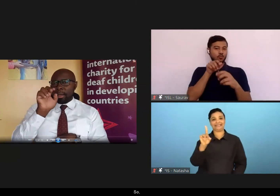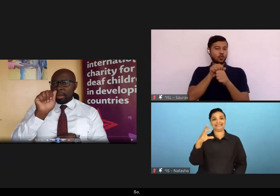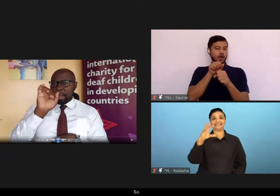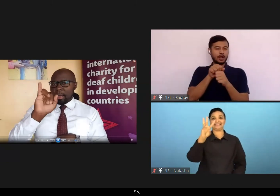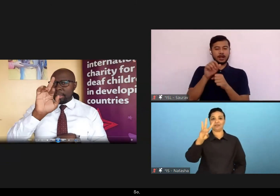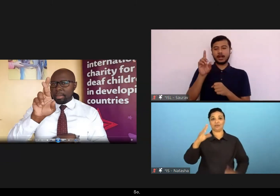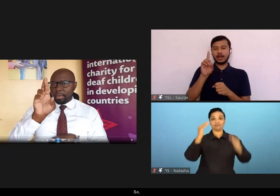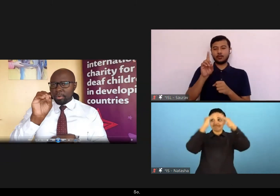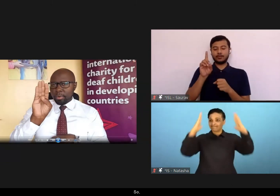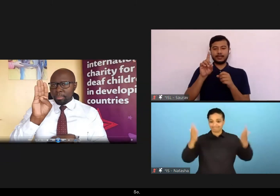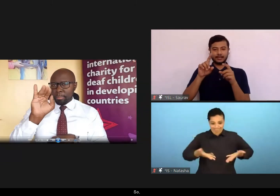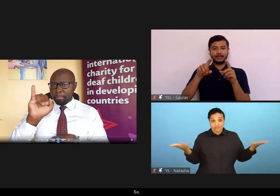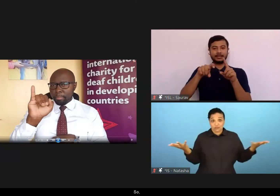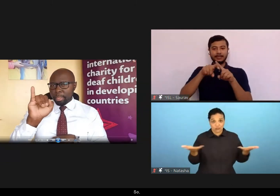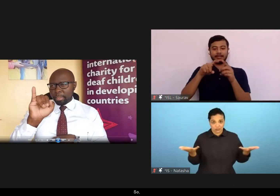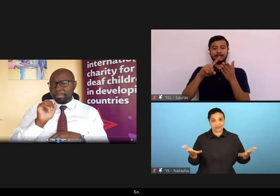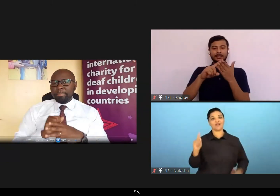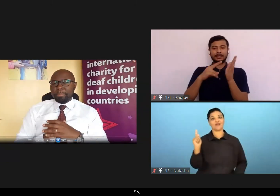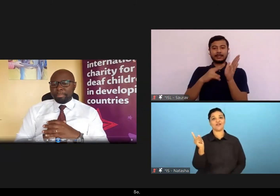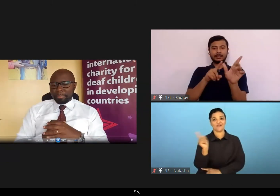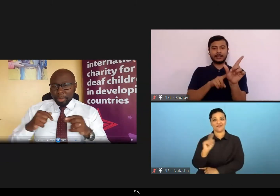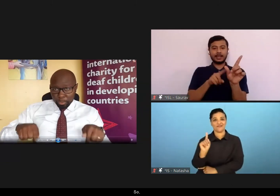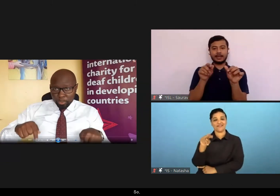Kenya. That's Nairobi.